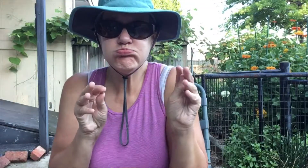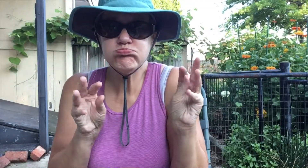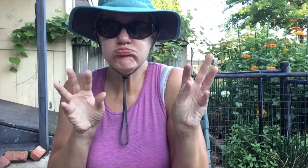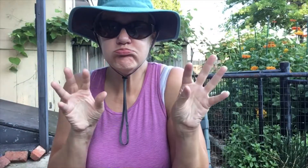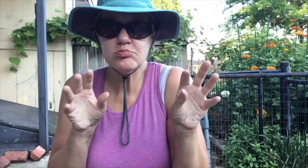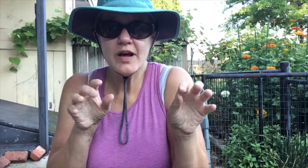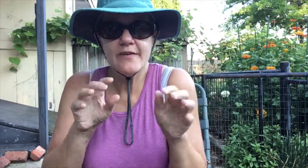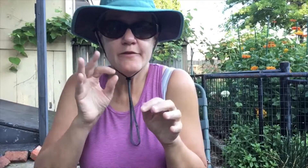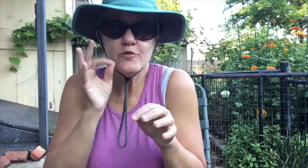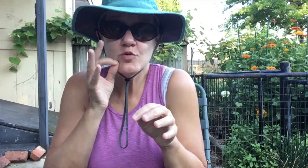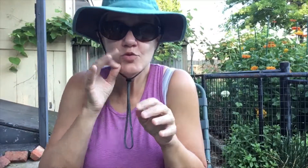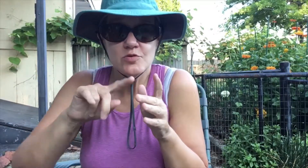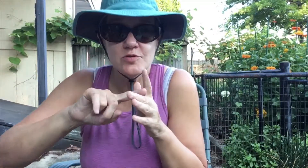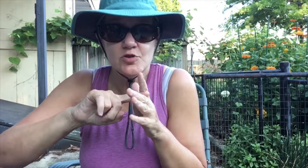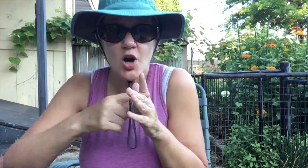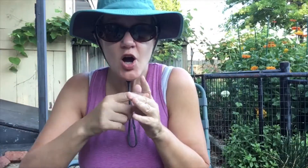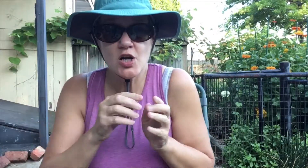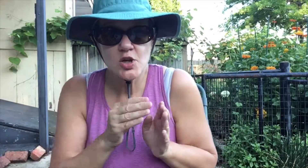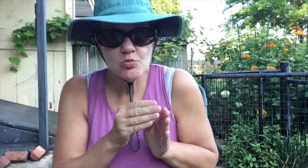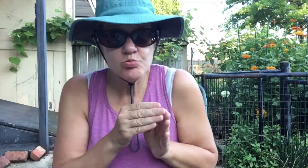with flowers and fruit forming,